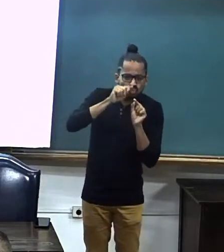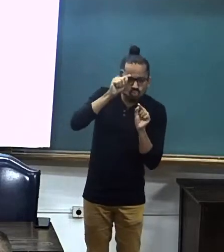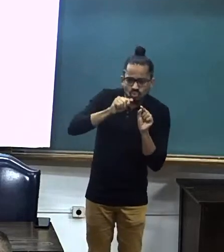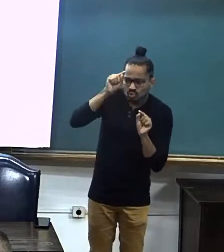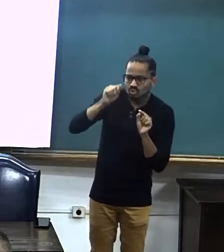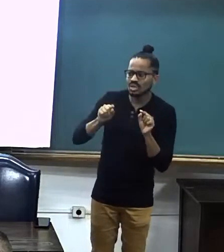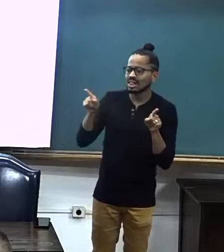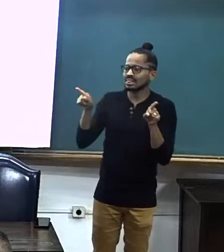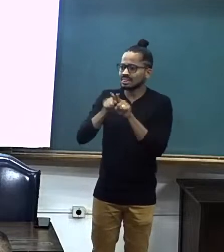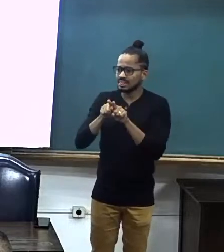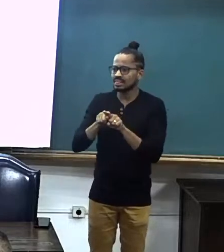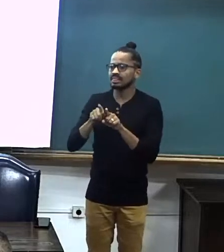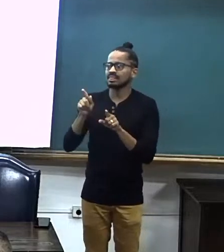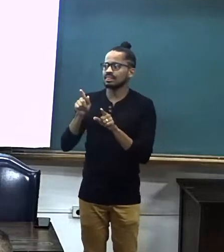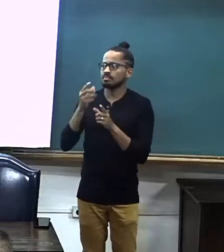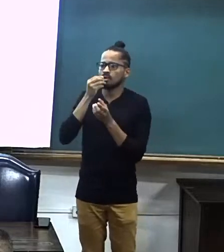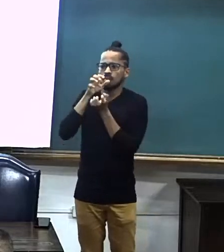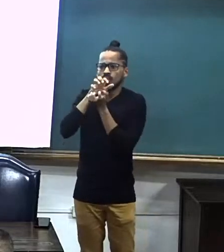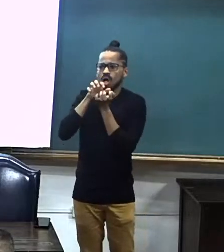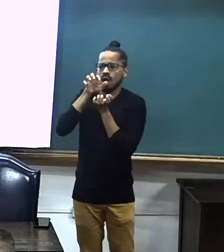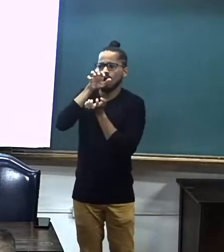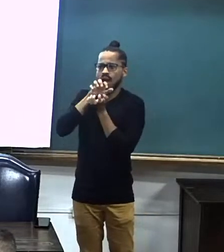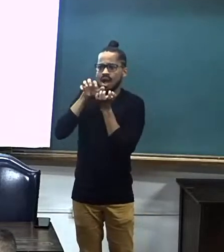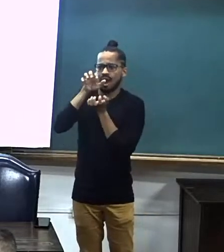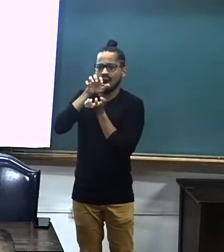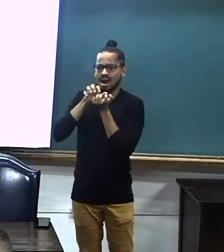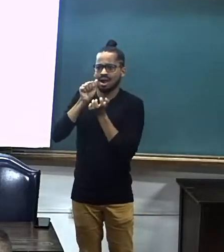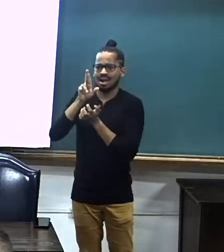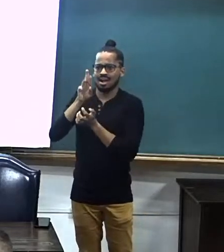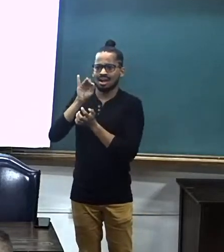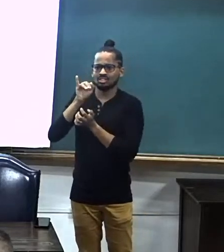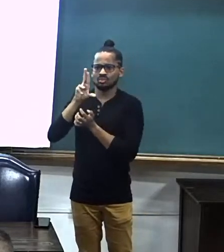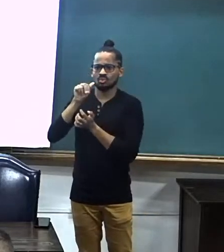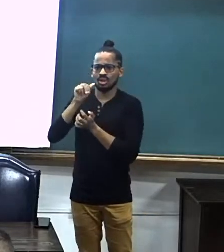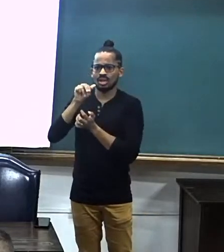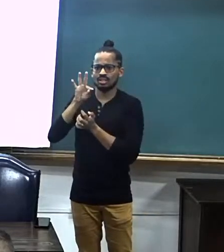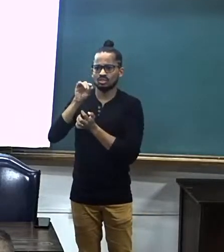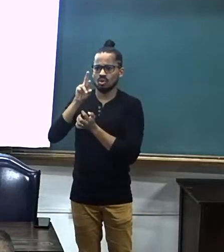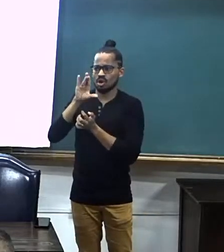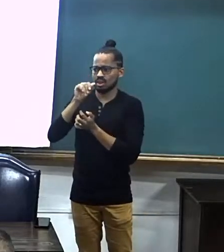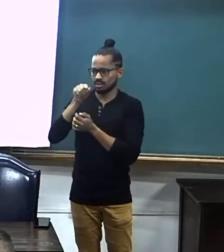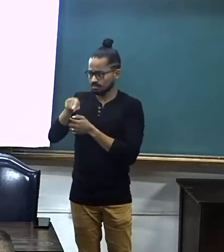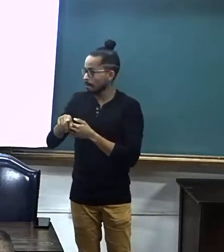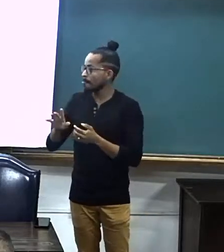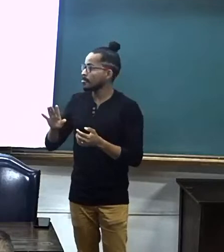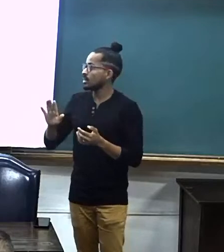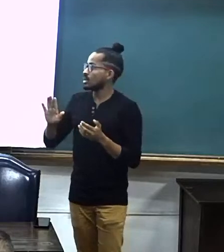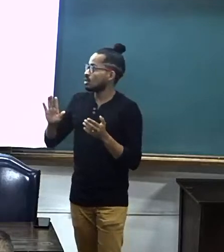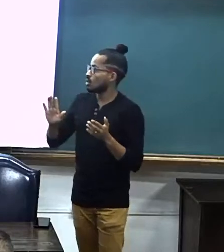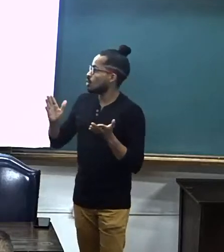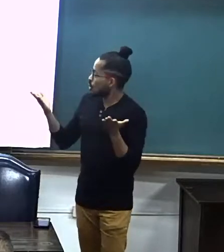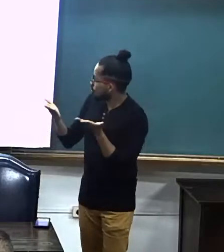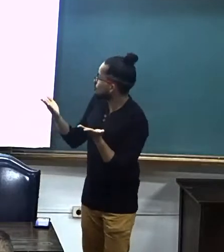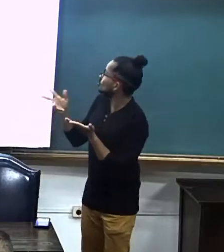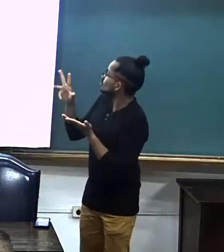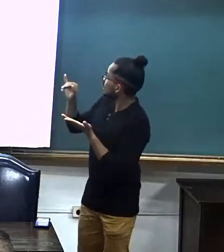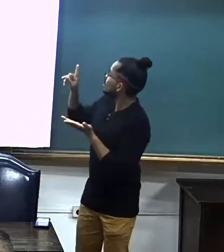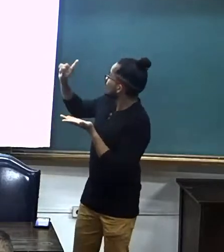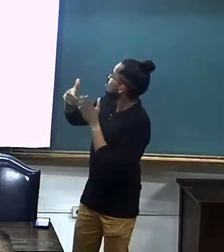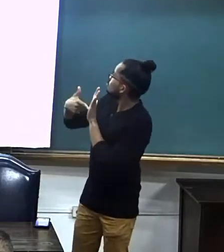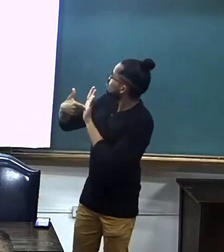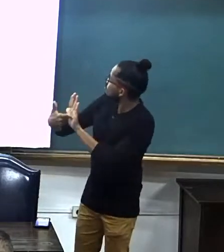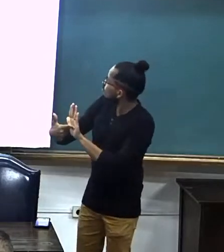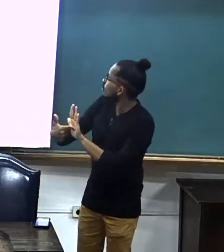She will talk today about the CD model, the